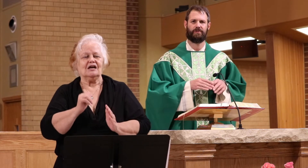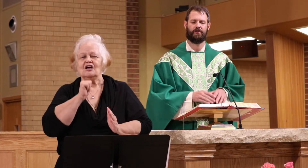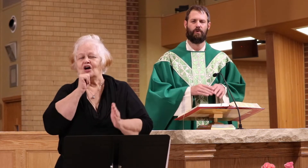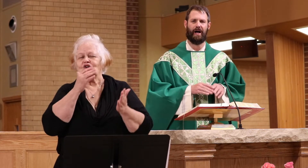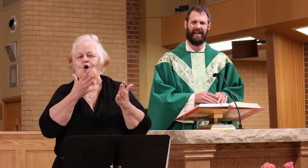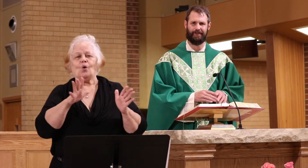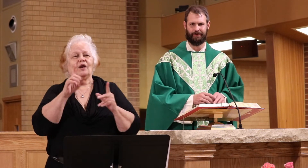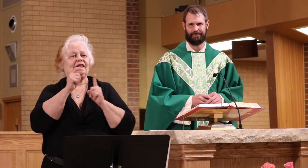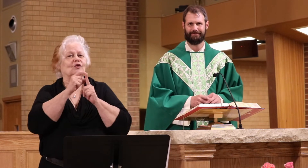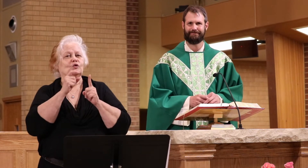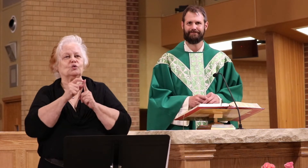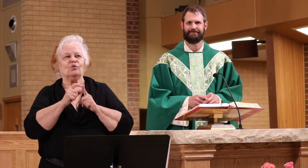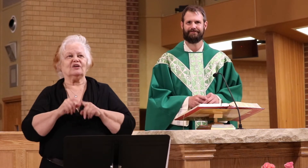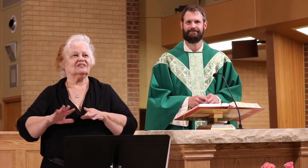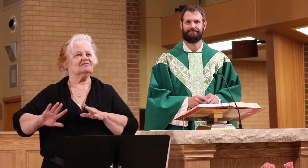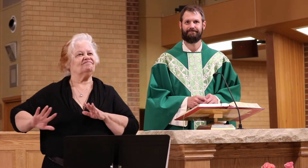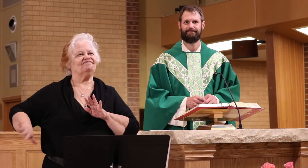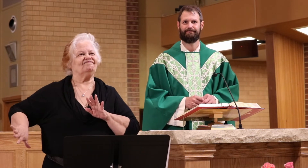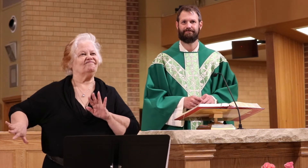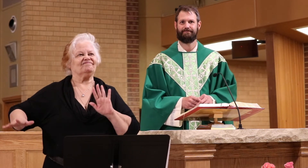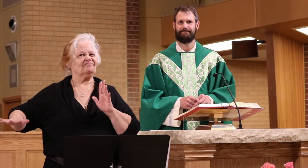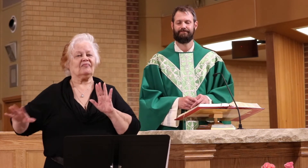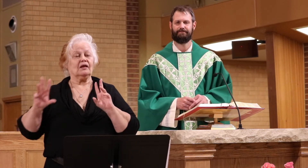those words go idle.